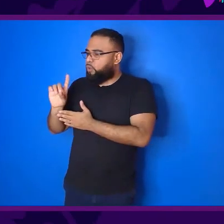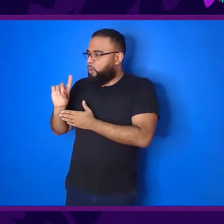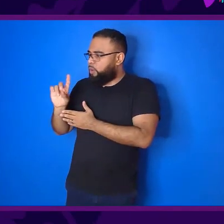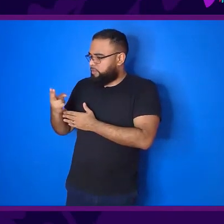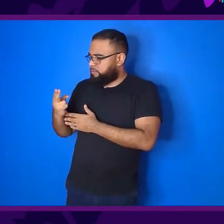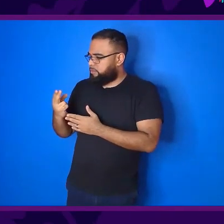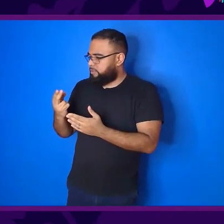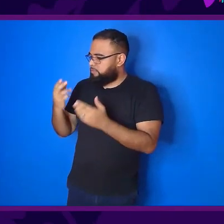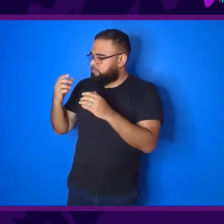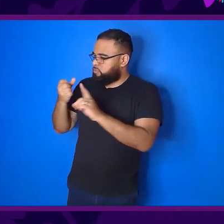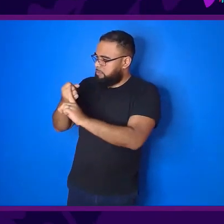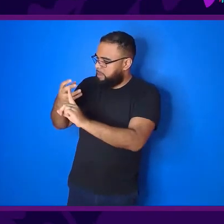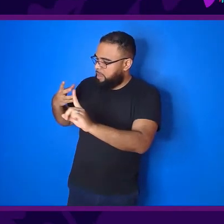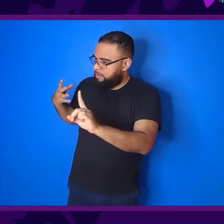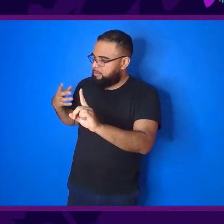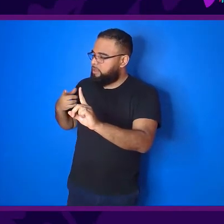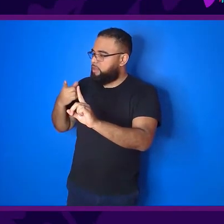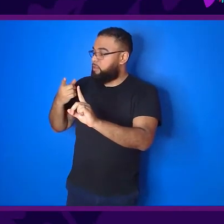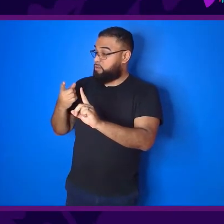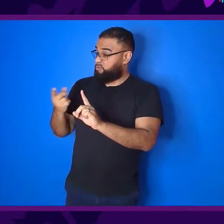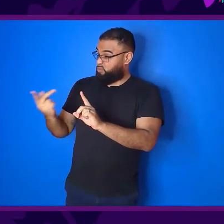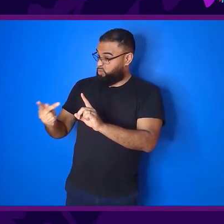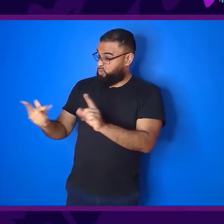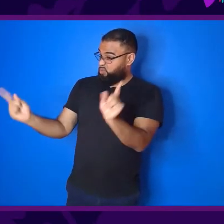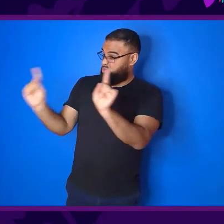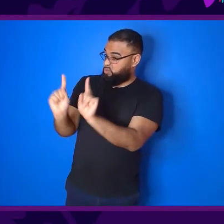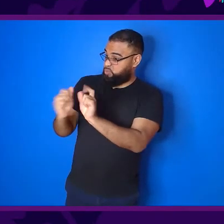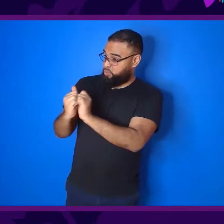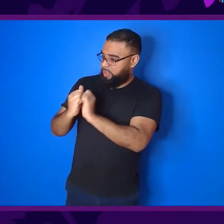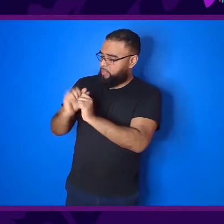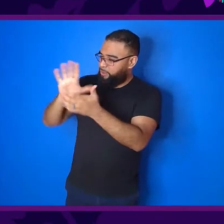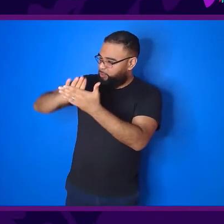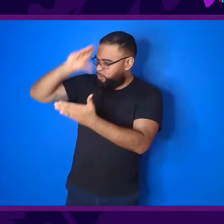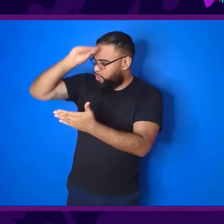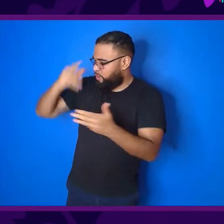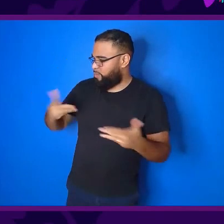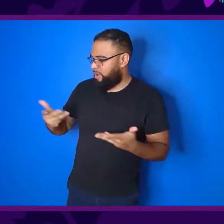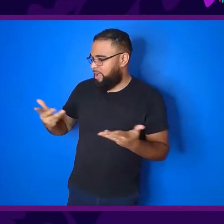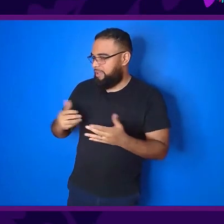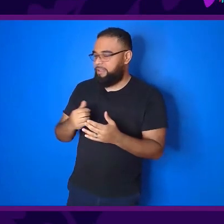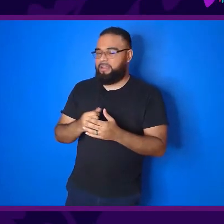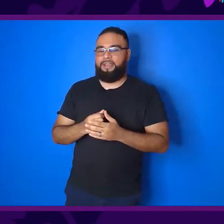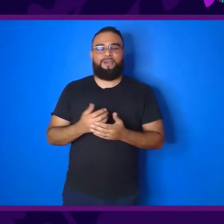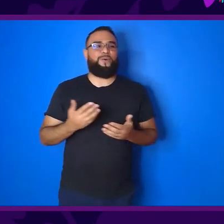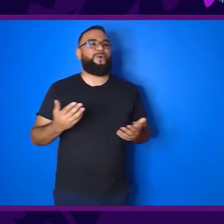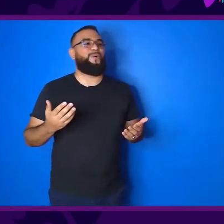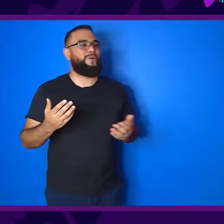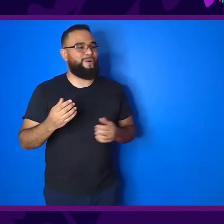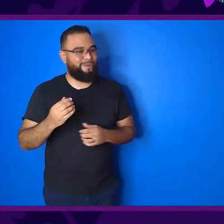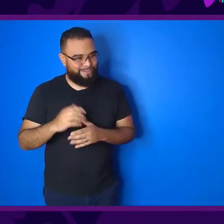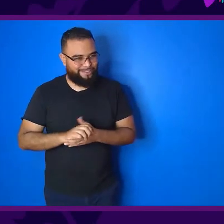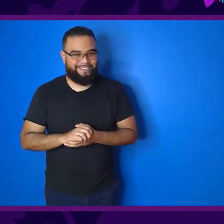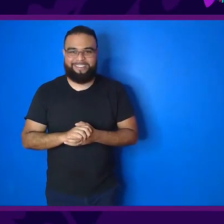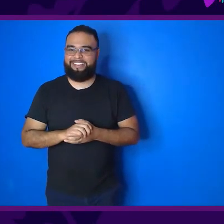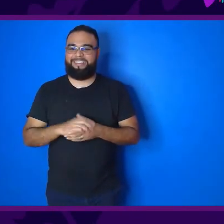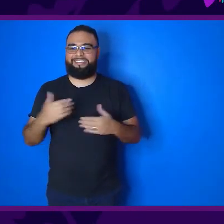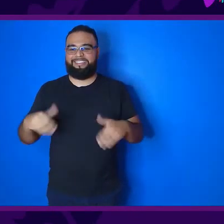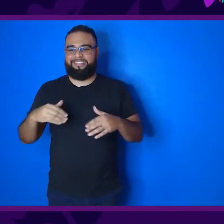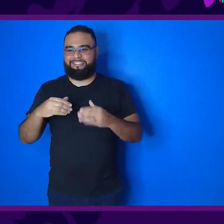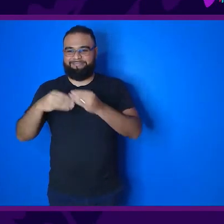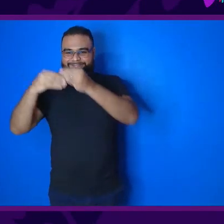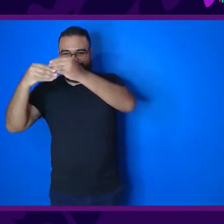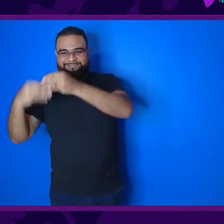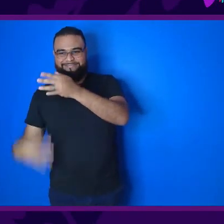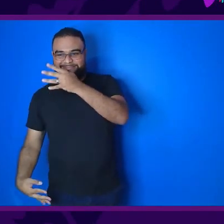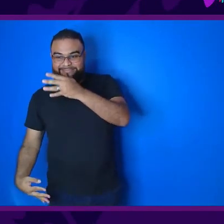working alongside Jane Fonda for so many years? Oh my God, well, no, she doesn't learn anything from me. No, I'm my